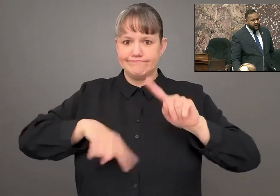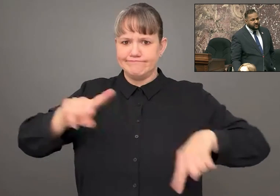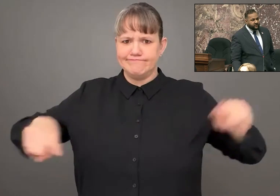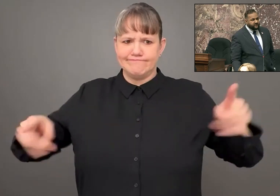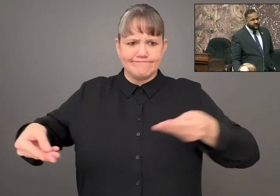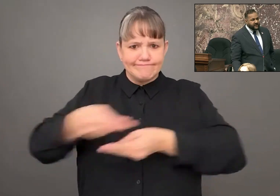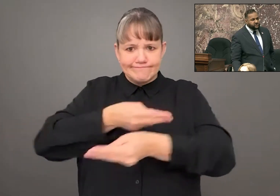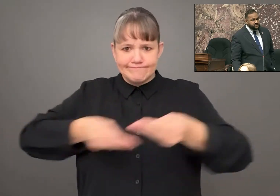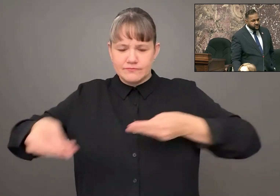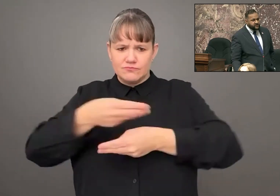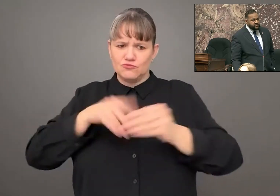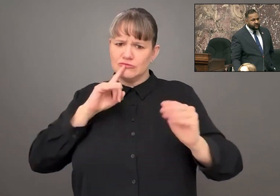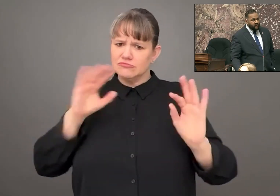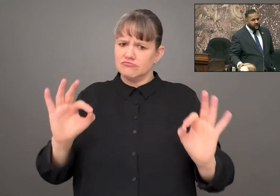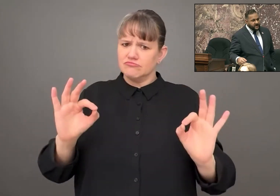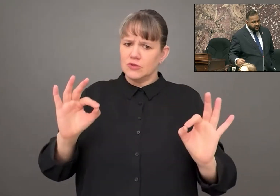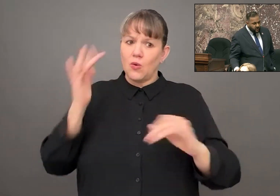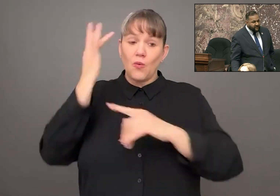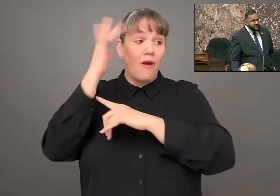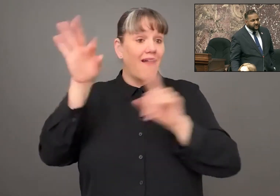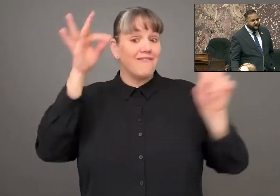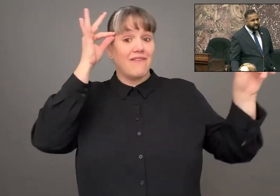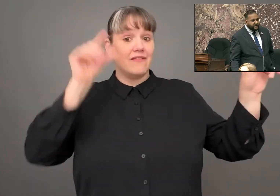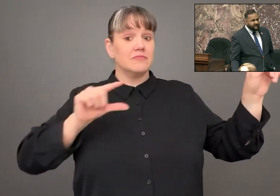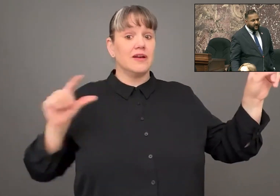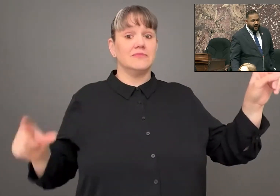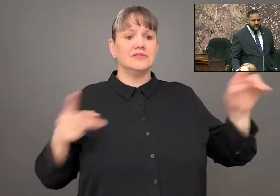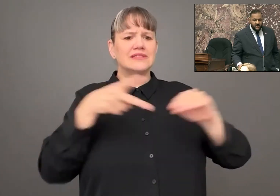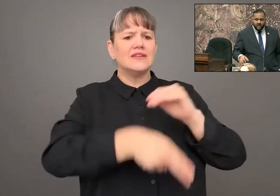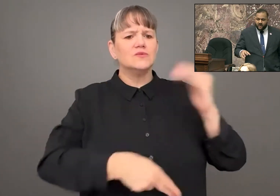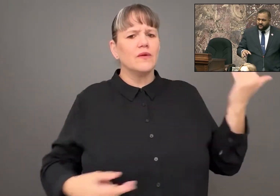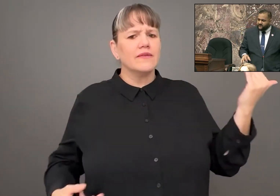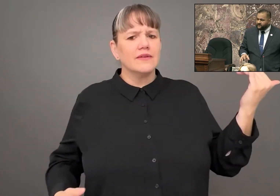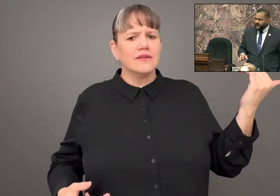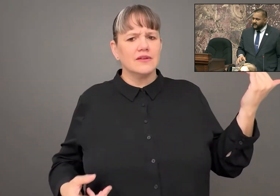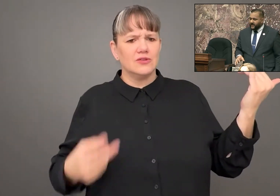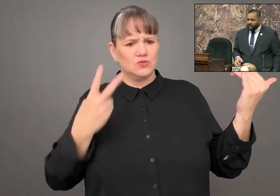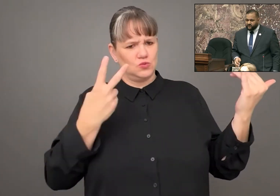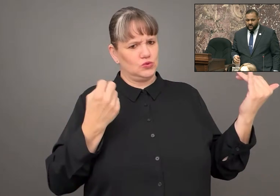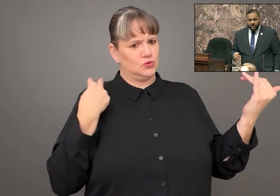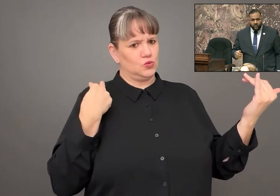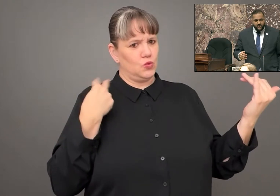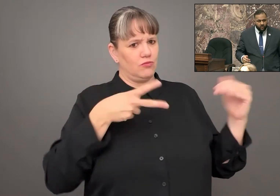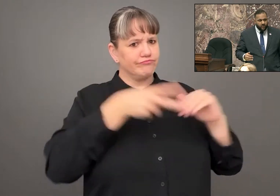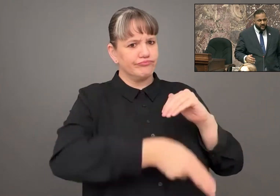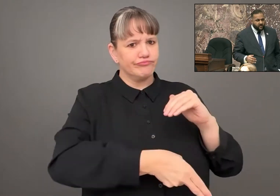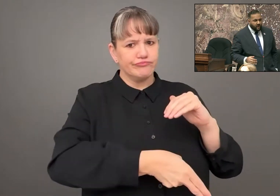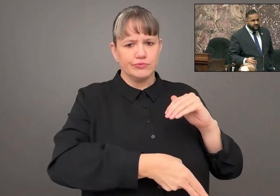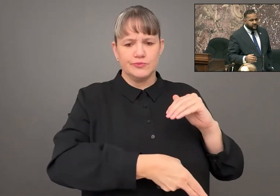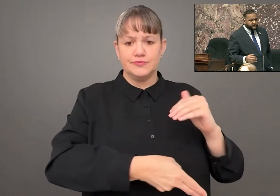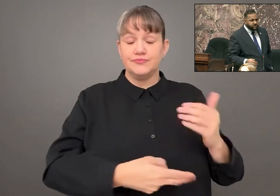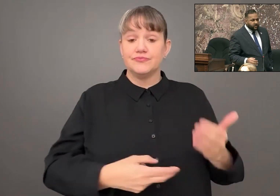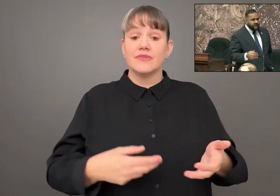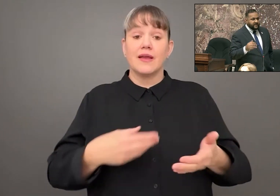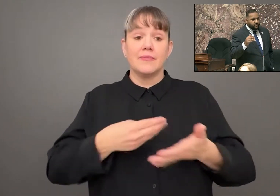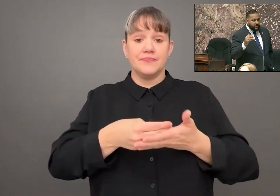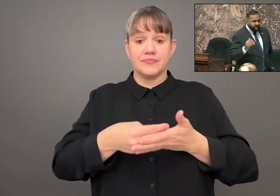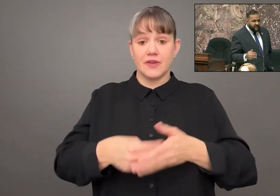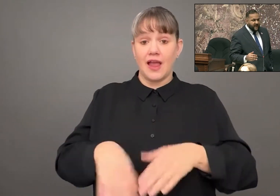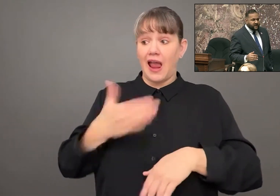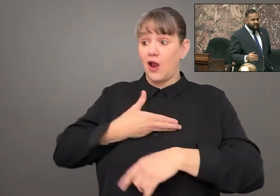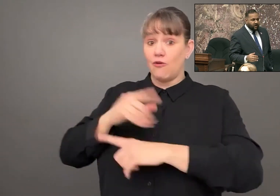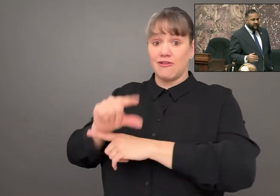for trade diversification 2 years ago to Crown agencies like FII? On this side of the House, we are working hard to ensure that